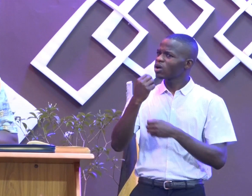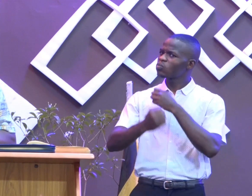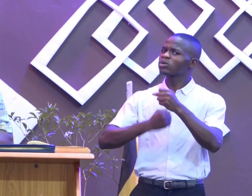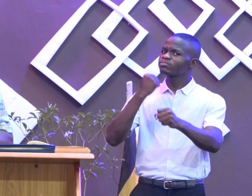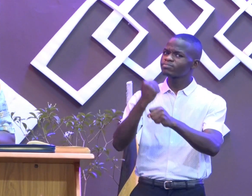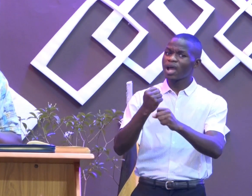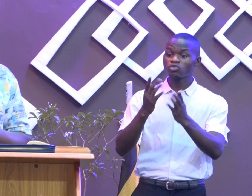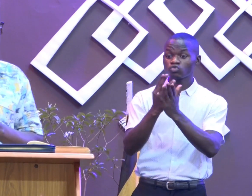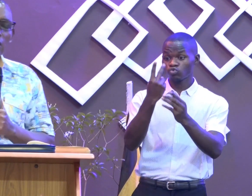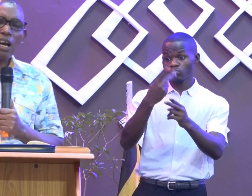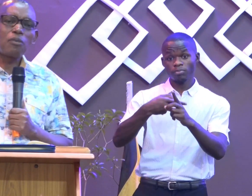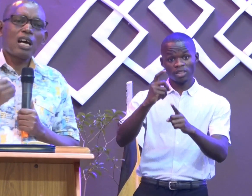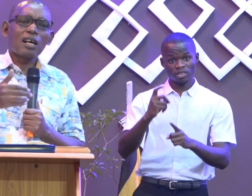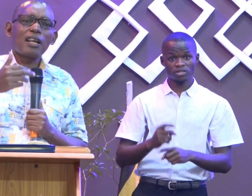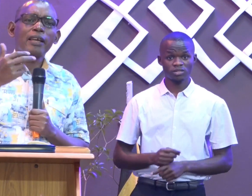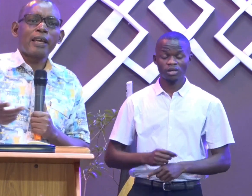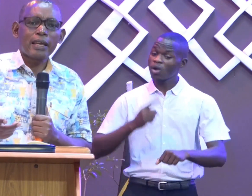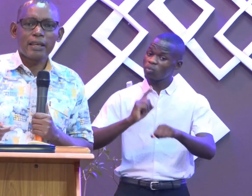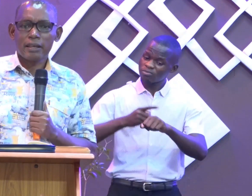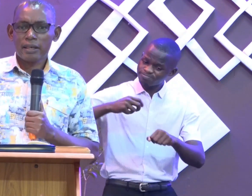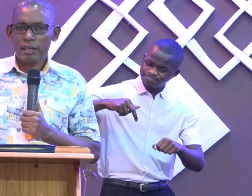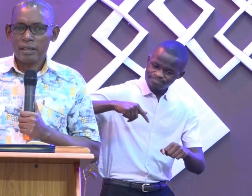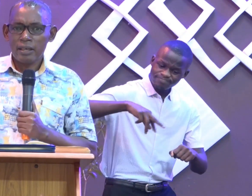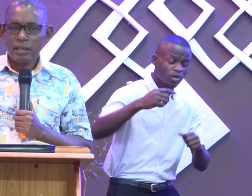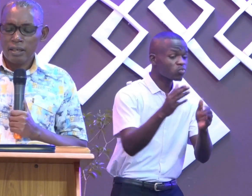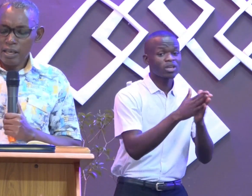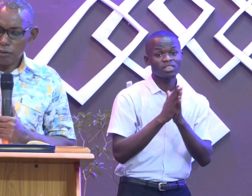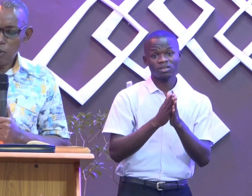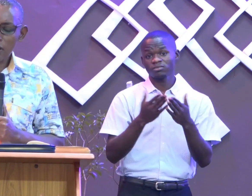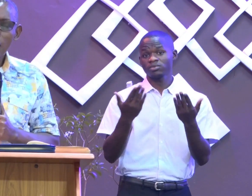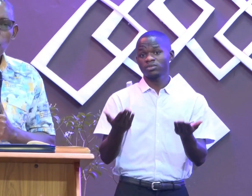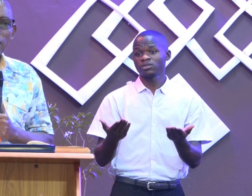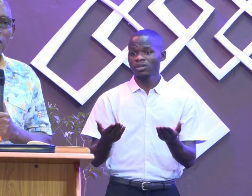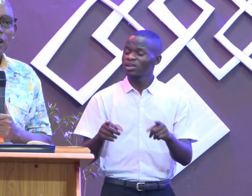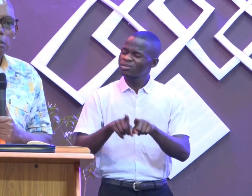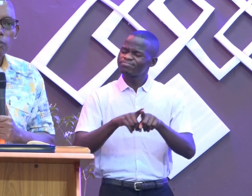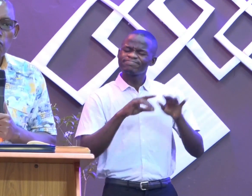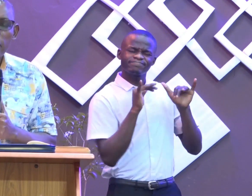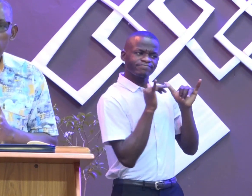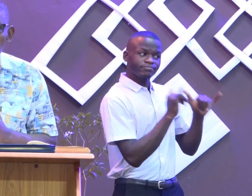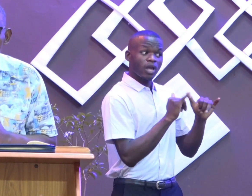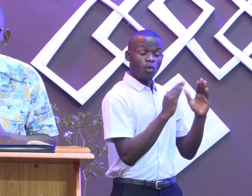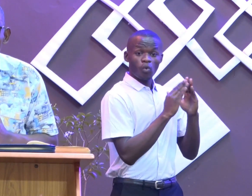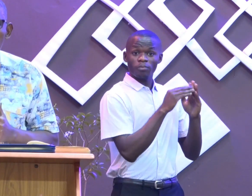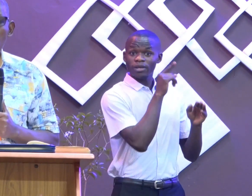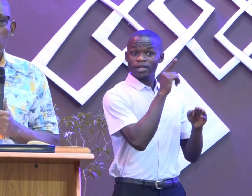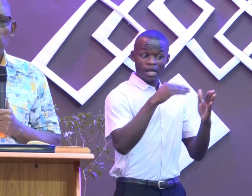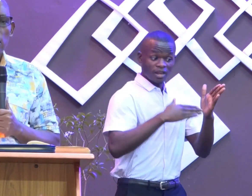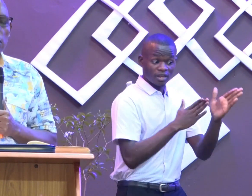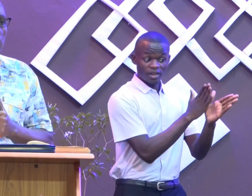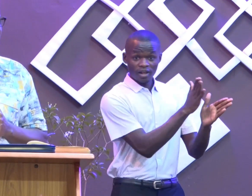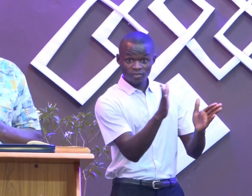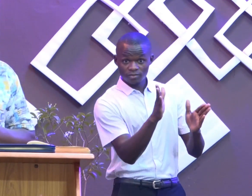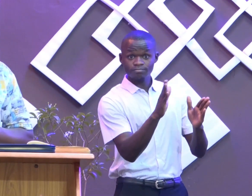For 1 year and 2 months I was residing with him. I used to walk with him. Nasulako ewe Zengebe mu nyumba ey'essubi etonnya. I've